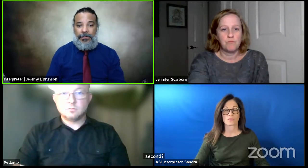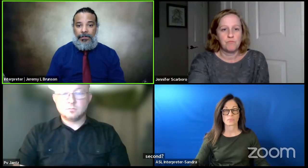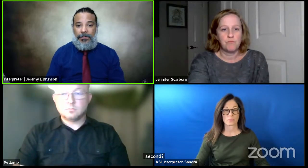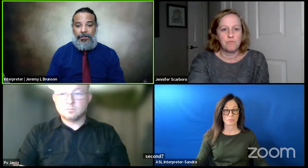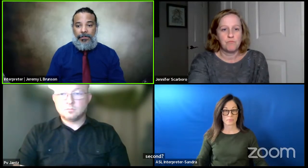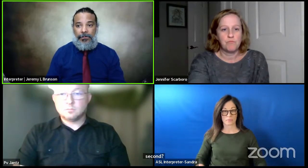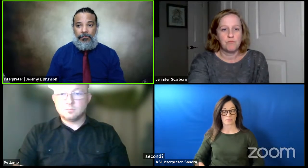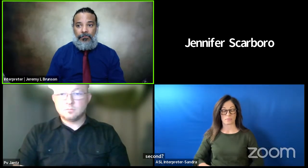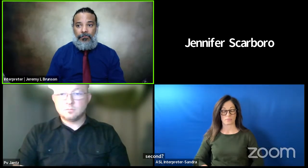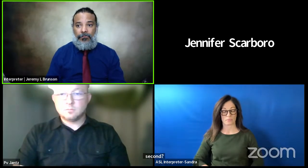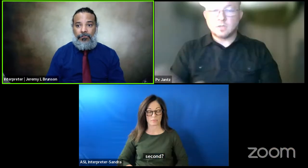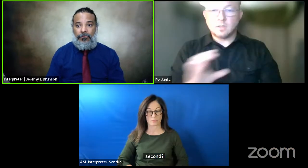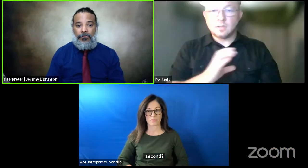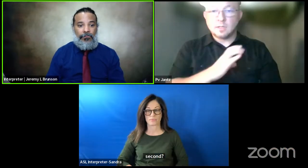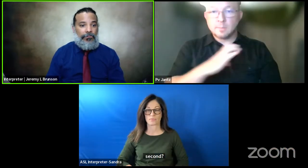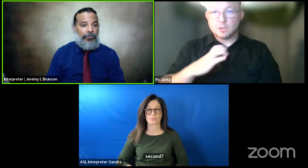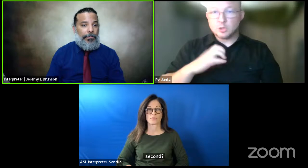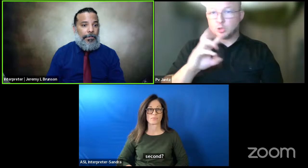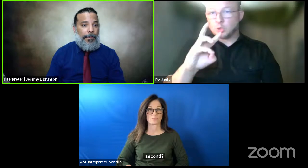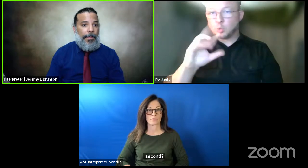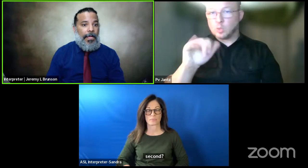comments?